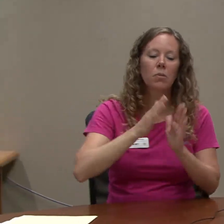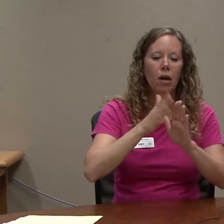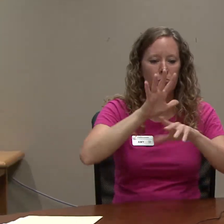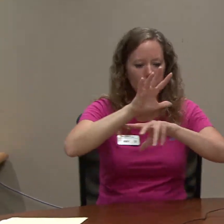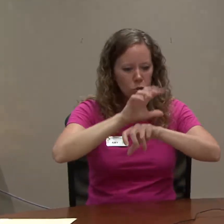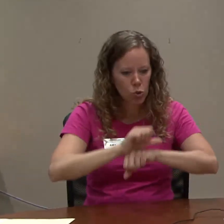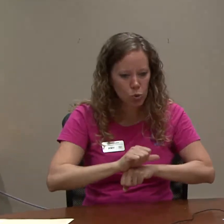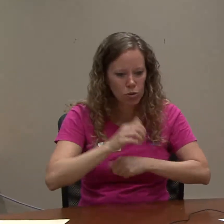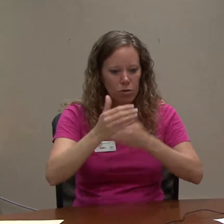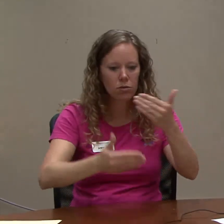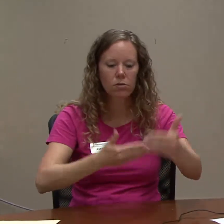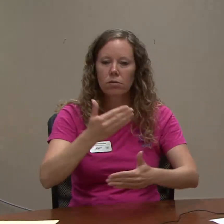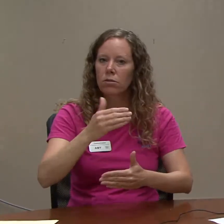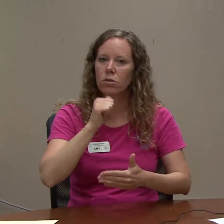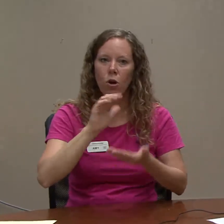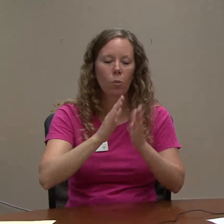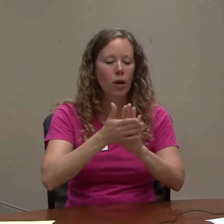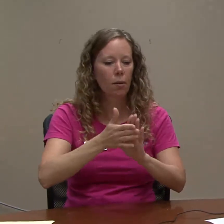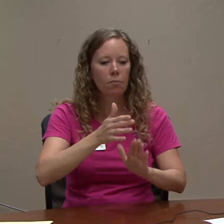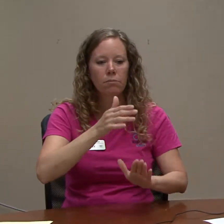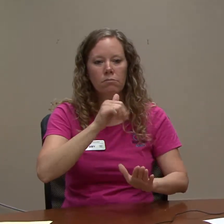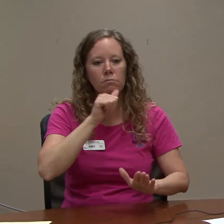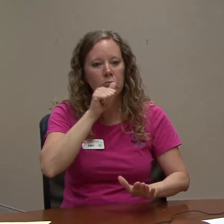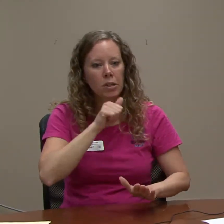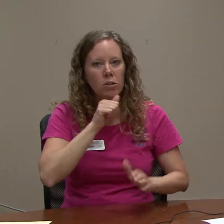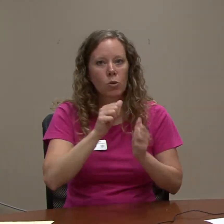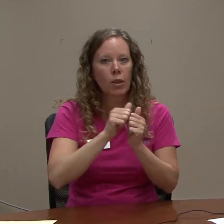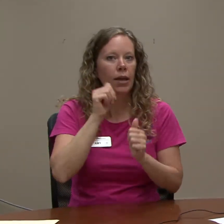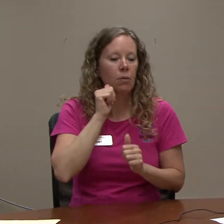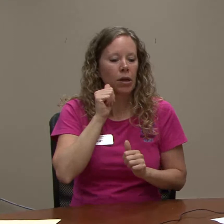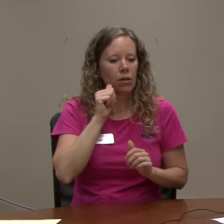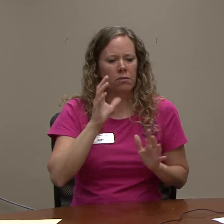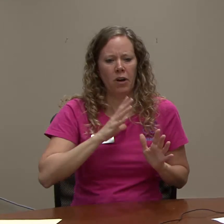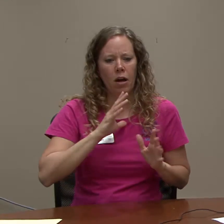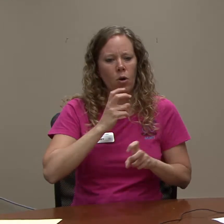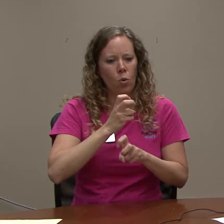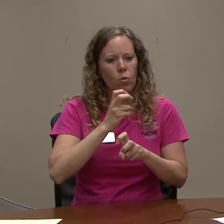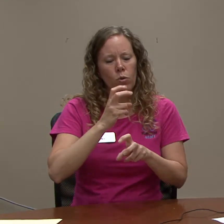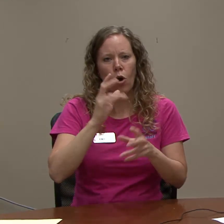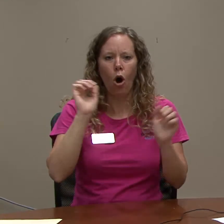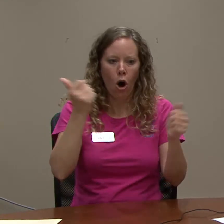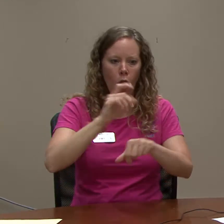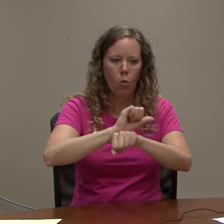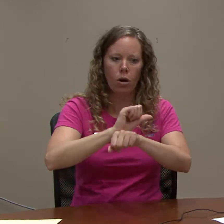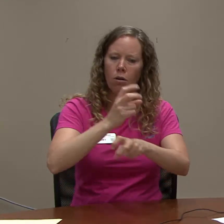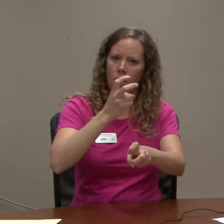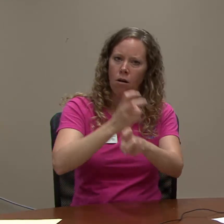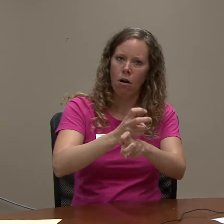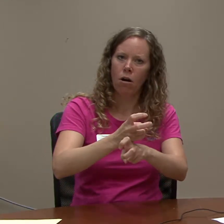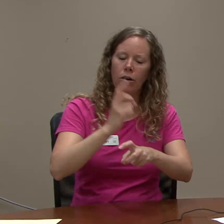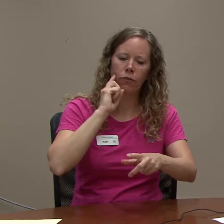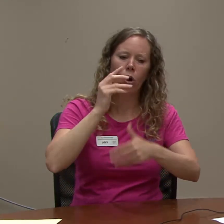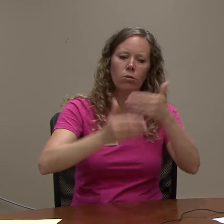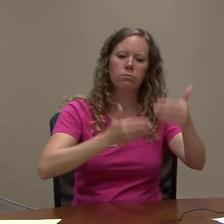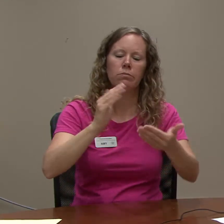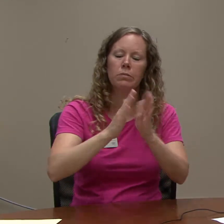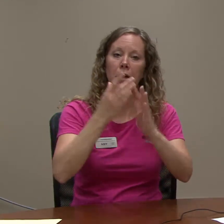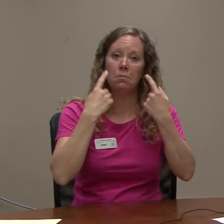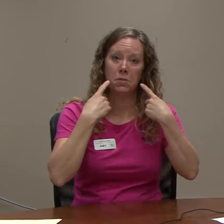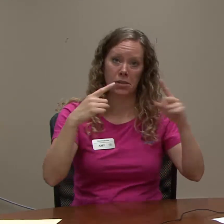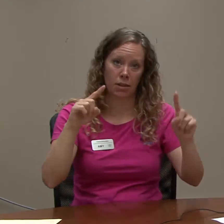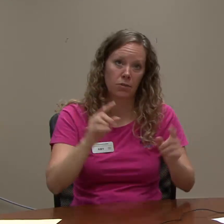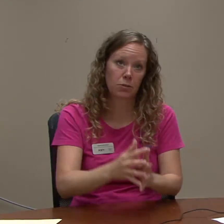please don't get impatient with Amy. She's working very hard. We're all working very hard to try and make this